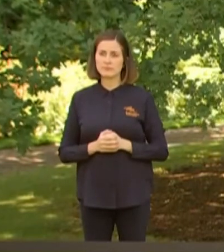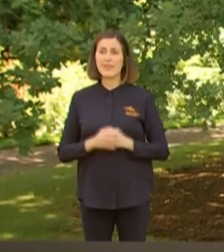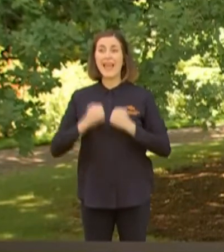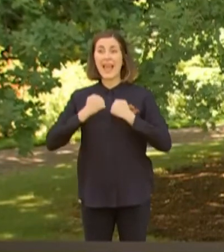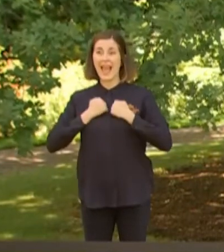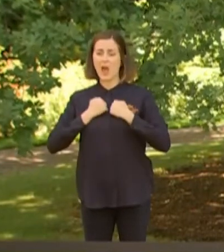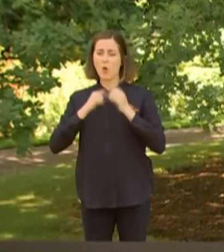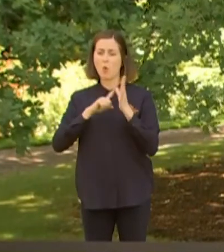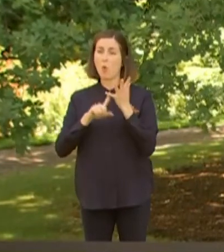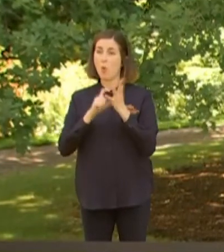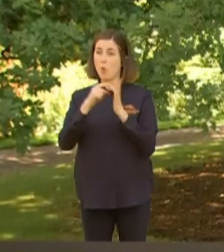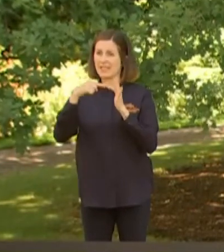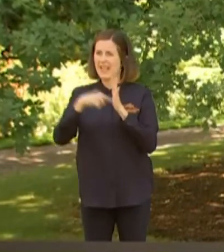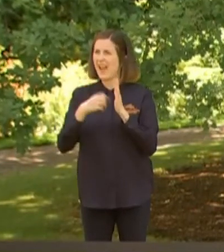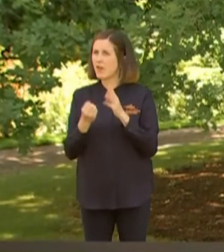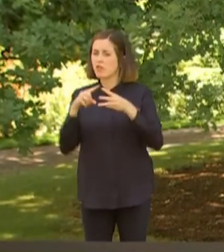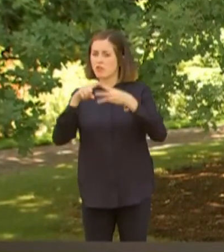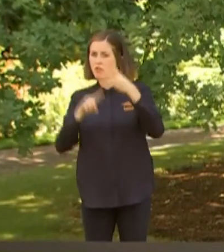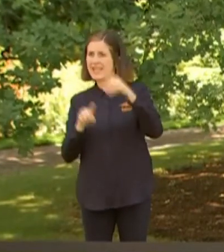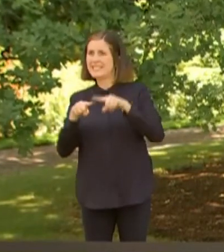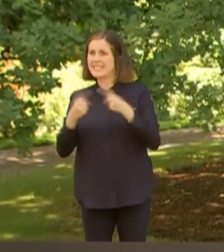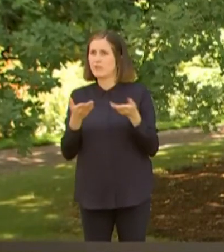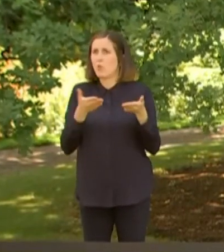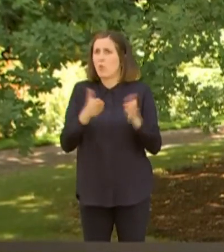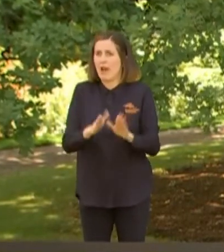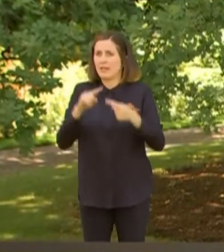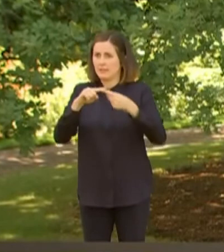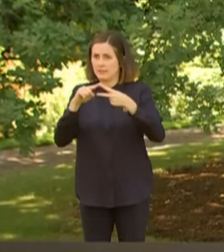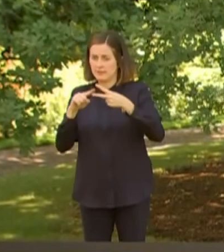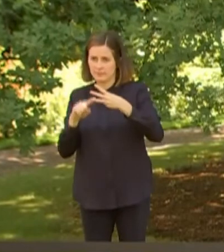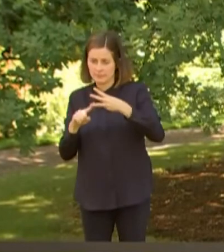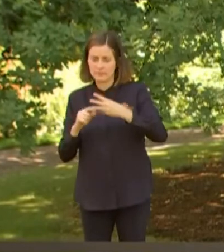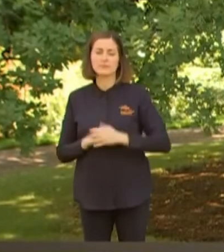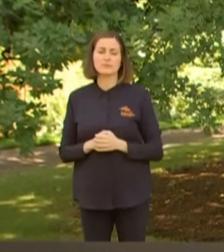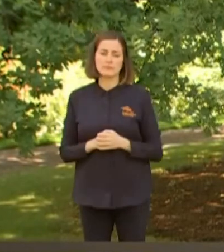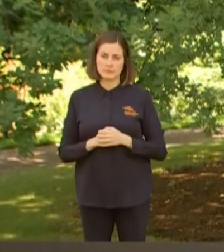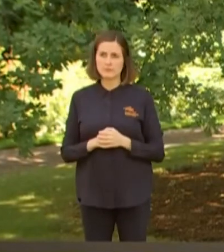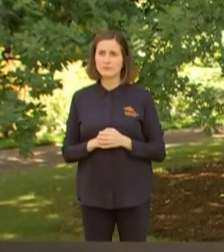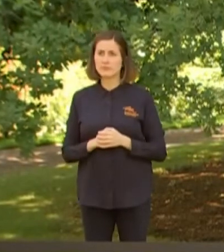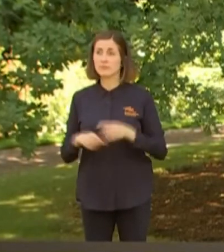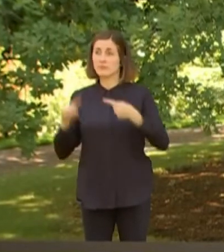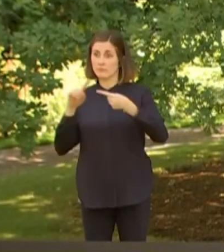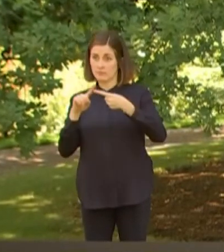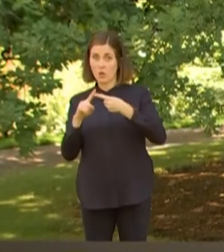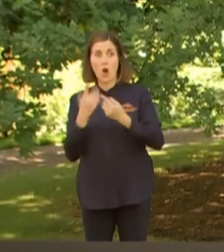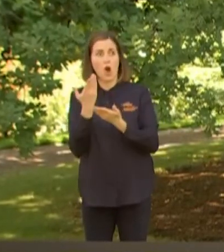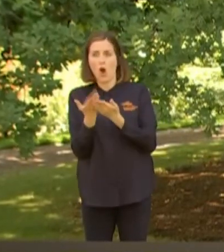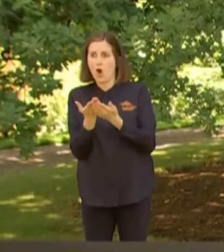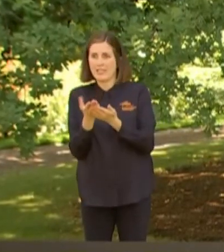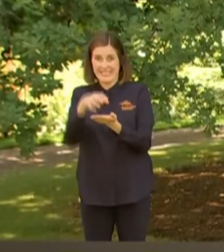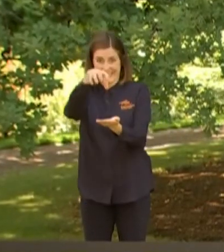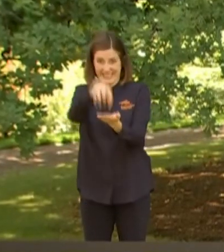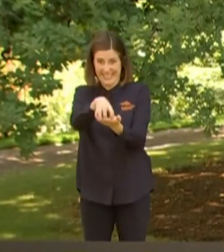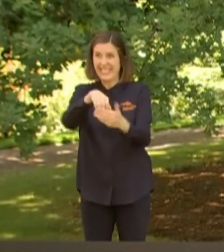we have 3 layers of audit and assurance processes built into the program. That includes the on-site infection